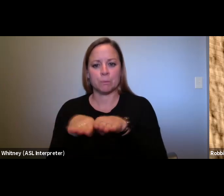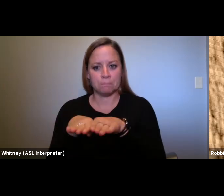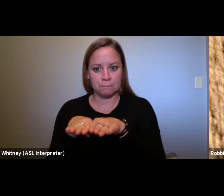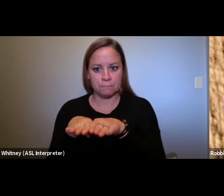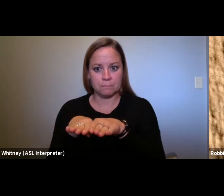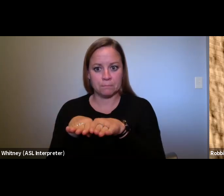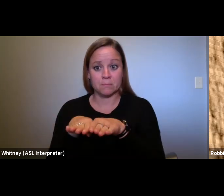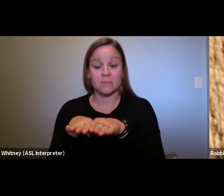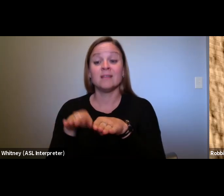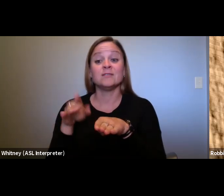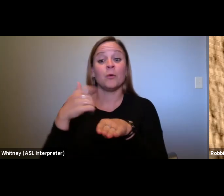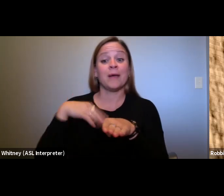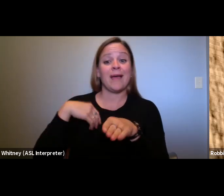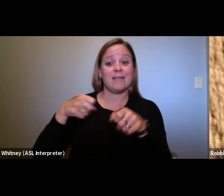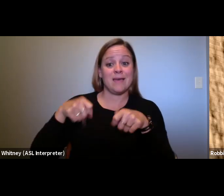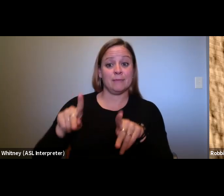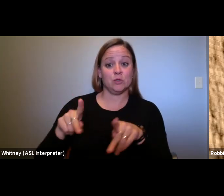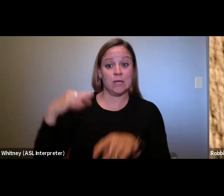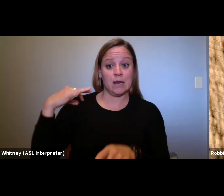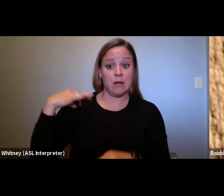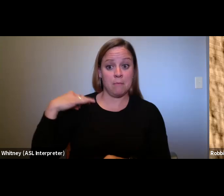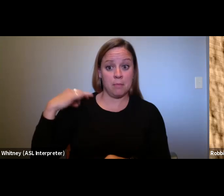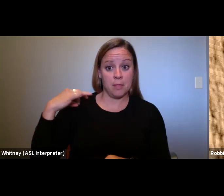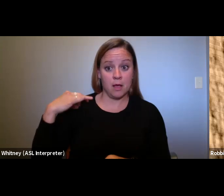we had the opportunity to apply for a